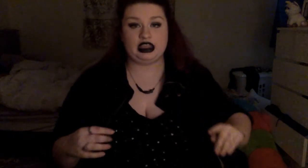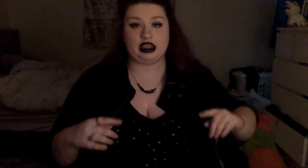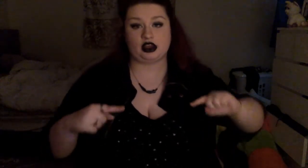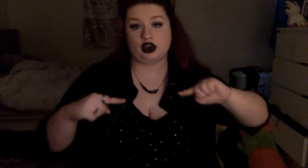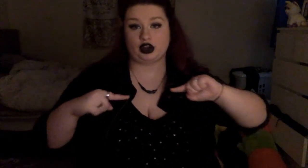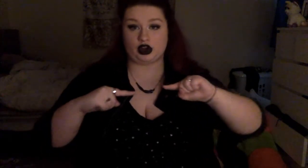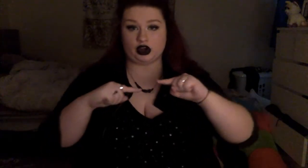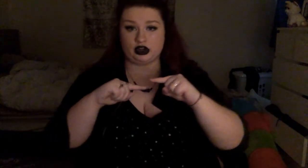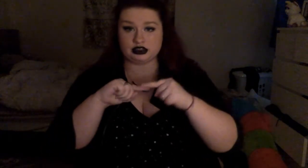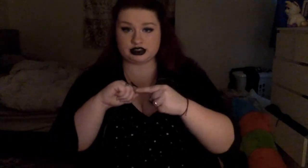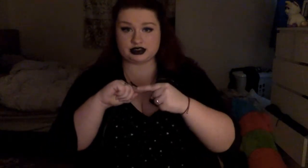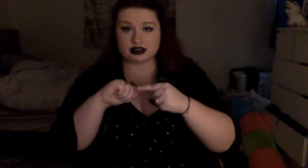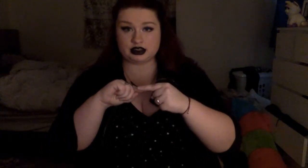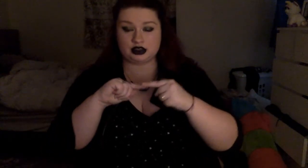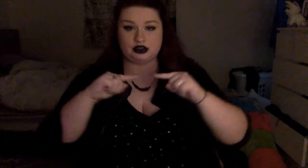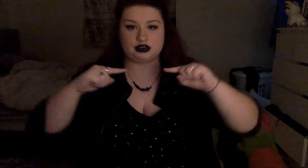It hurts. So,